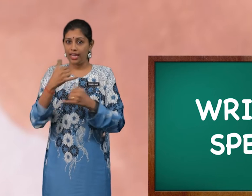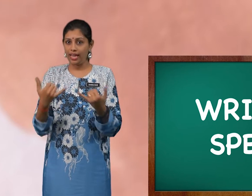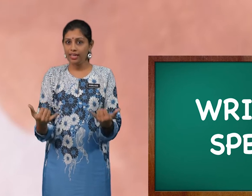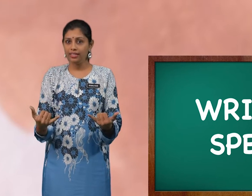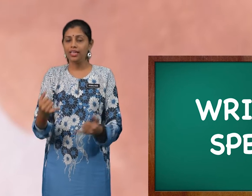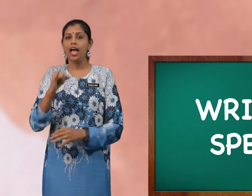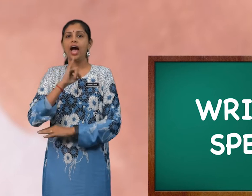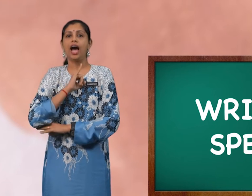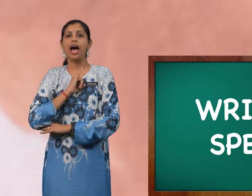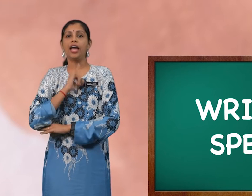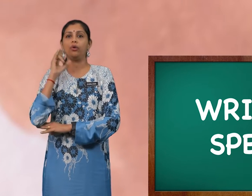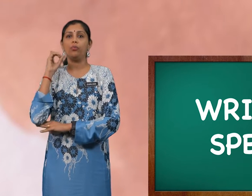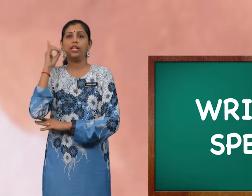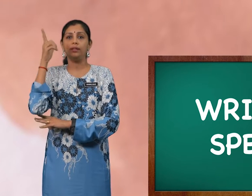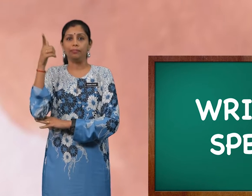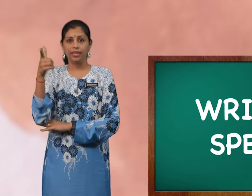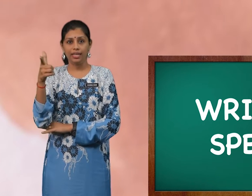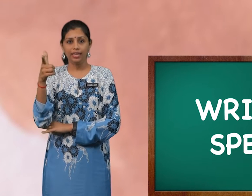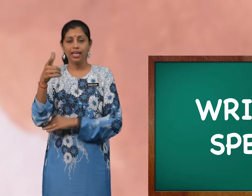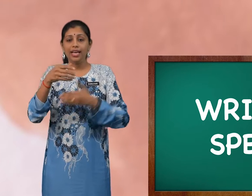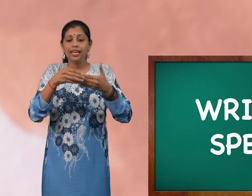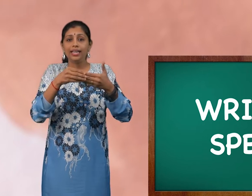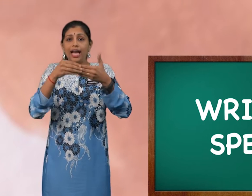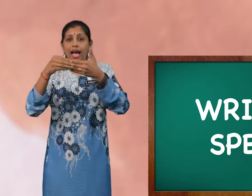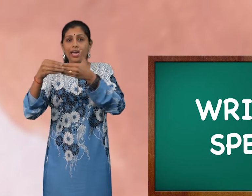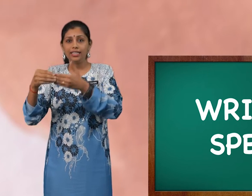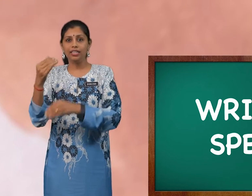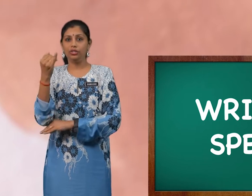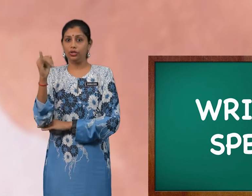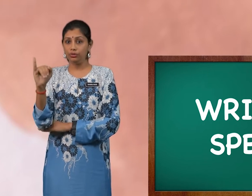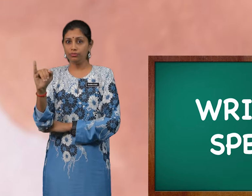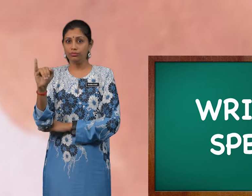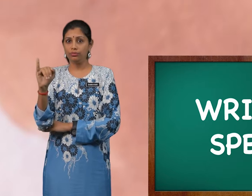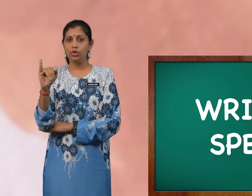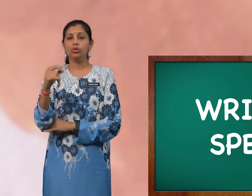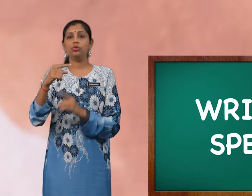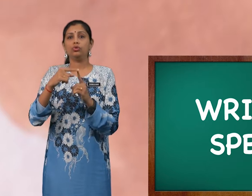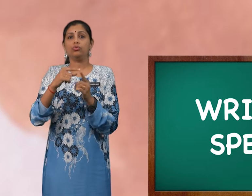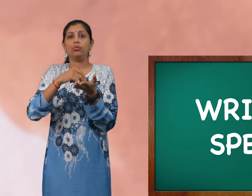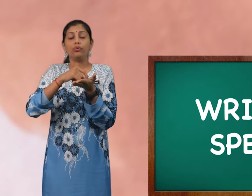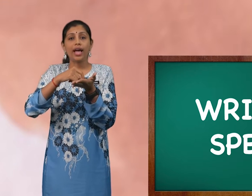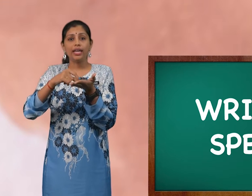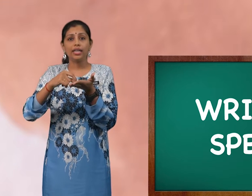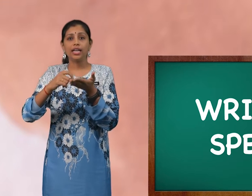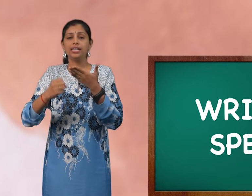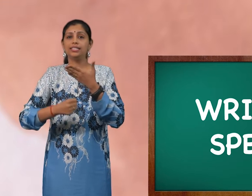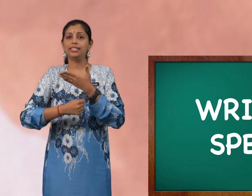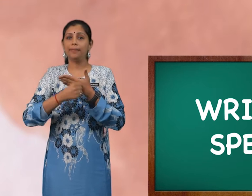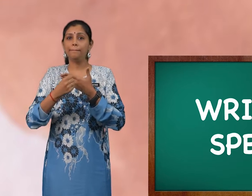Today, I will be guiding you to write